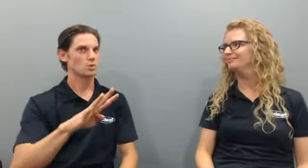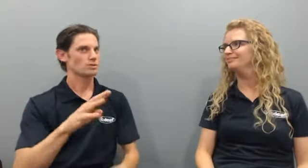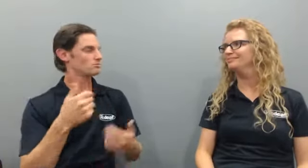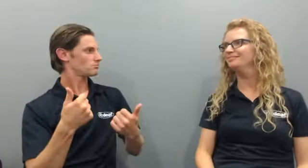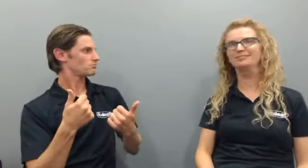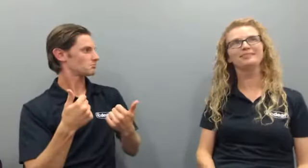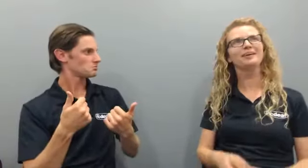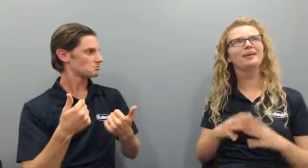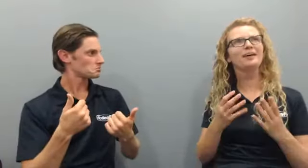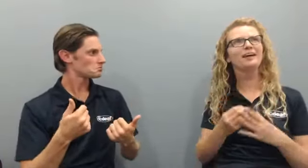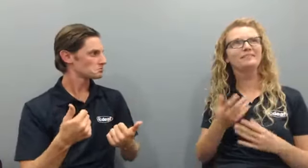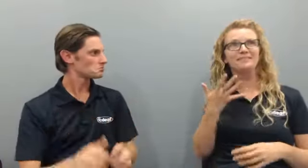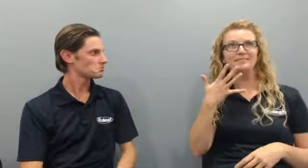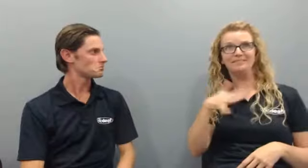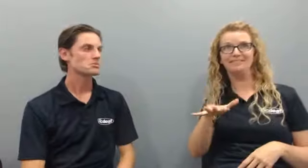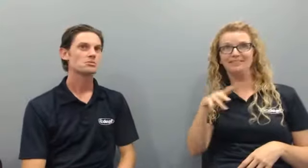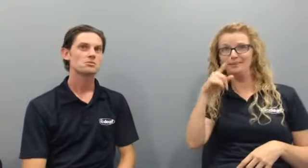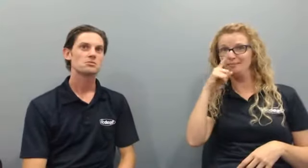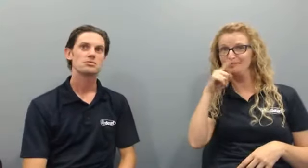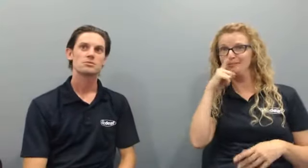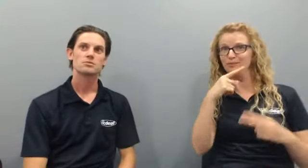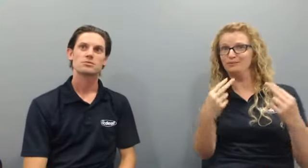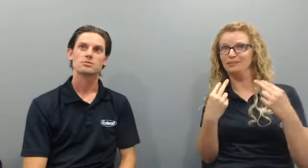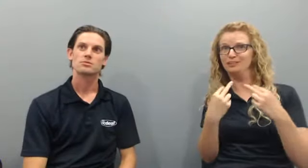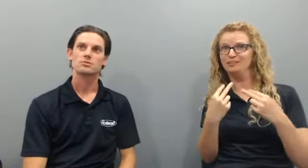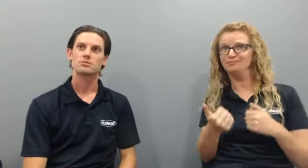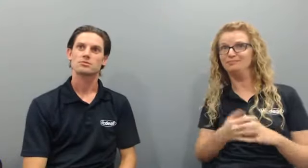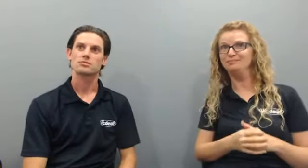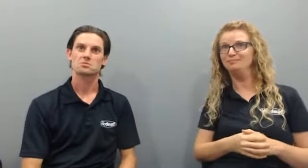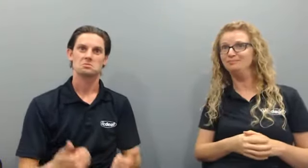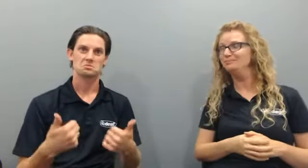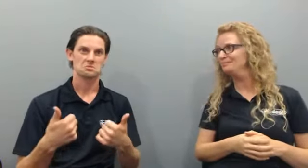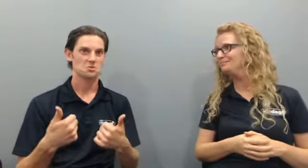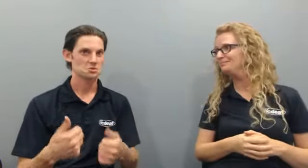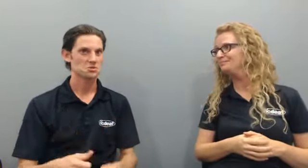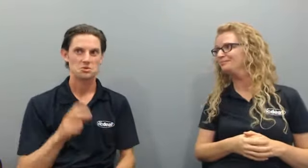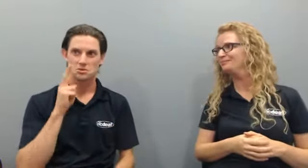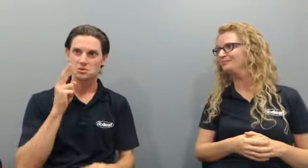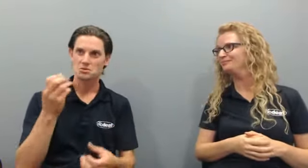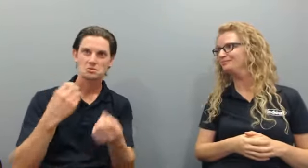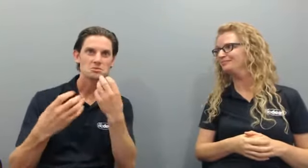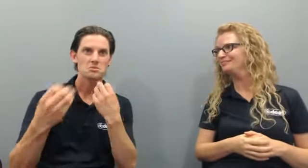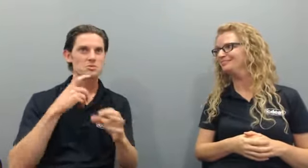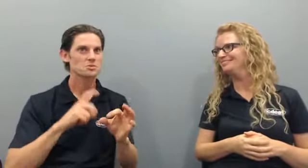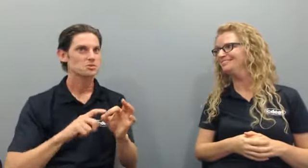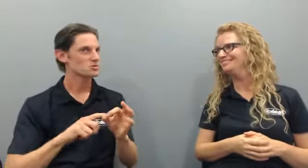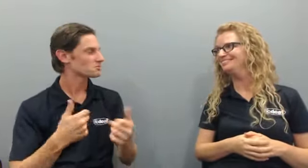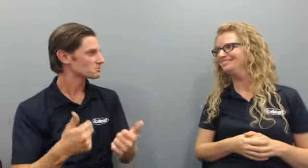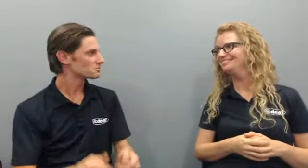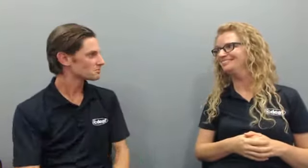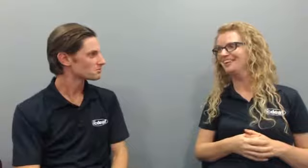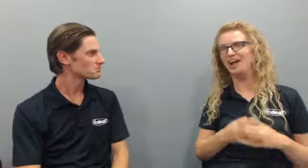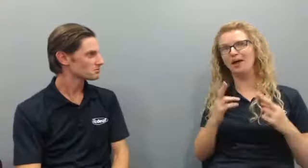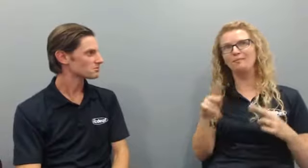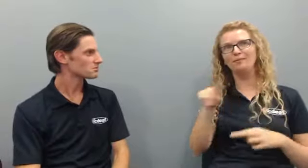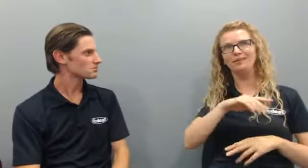It's now 7:40 and we have 50 people joining us tonight, which is fantastic. We've had some fantastic questions